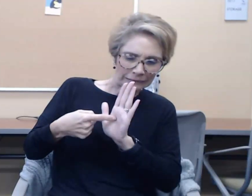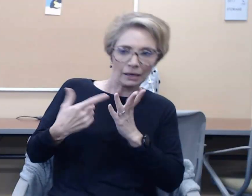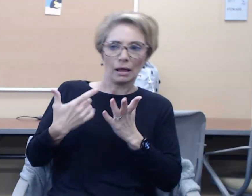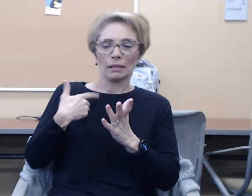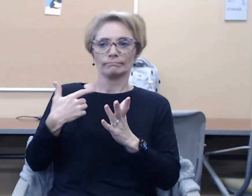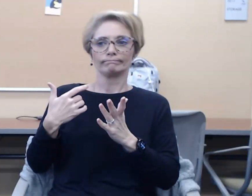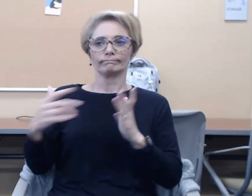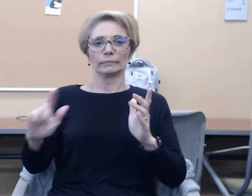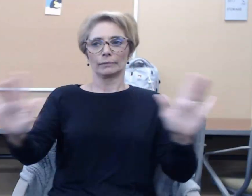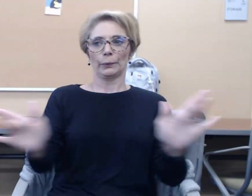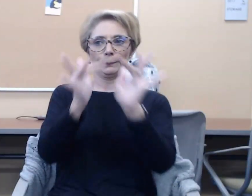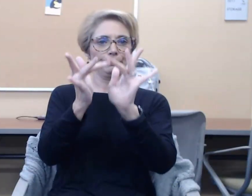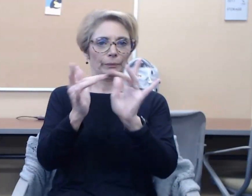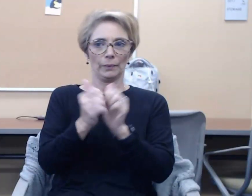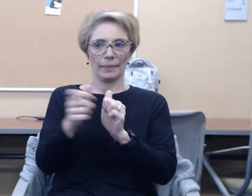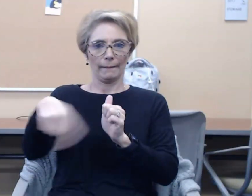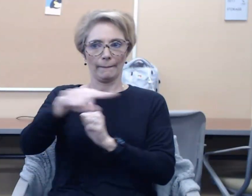system who can help them.